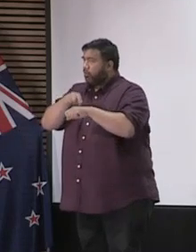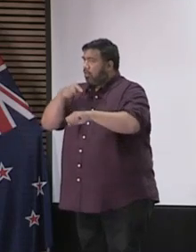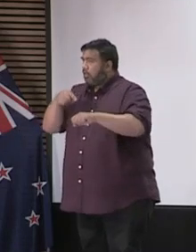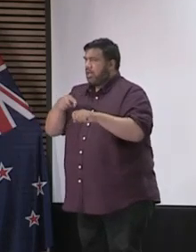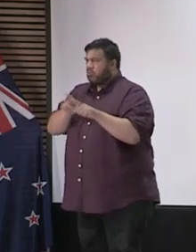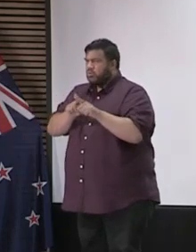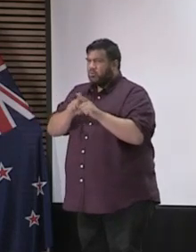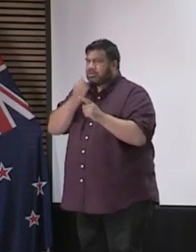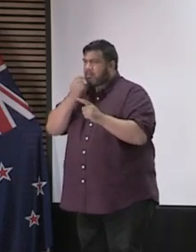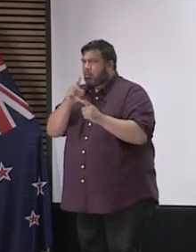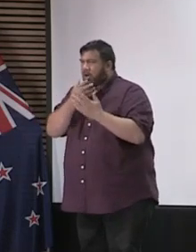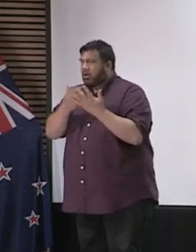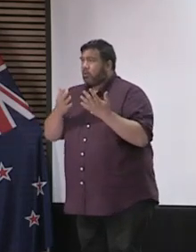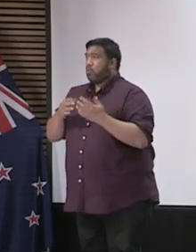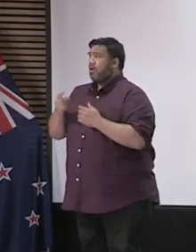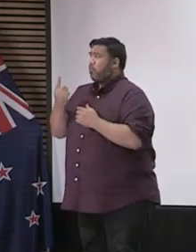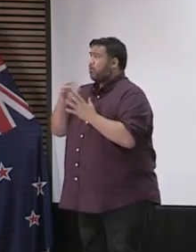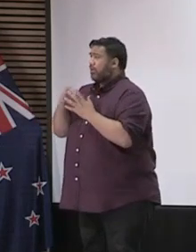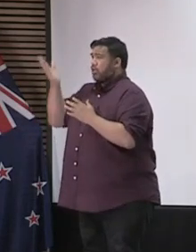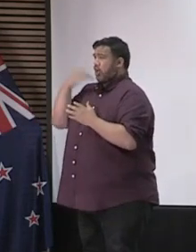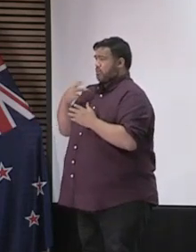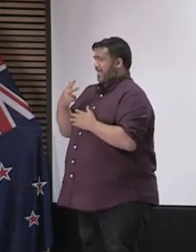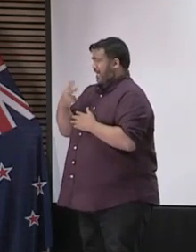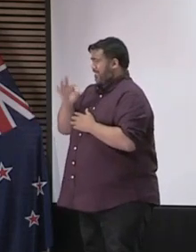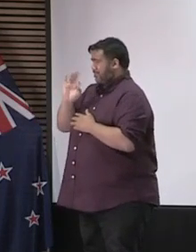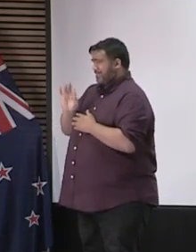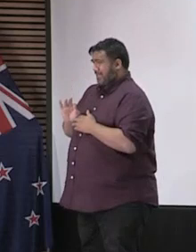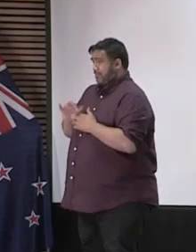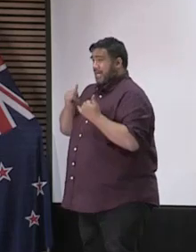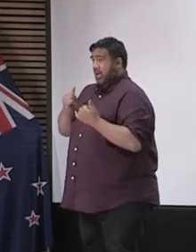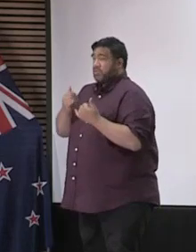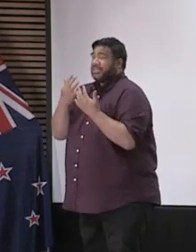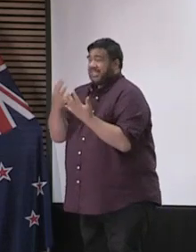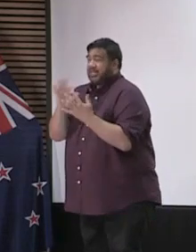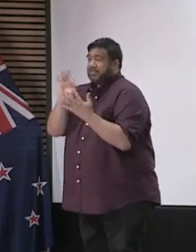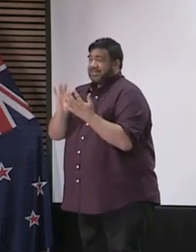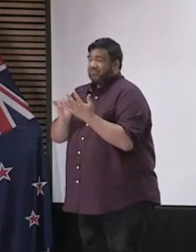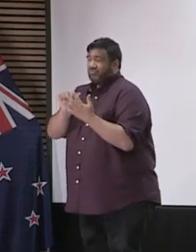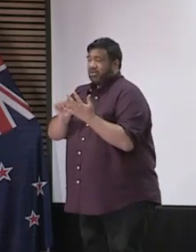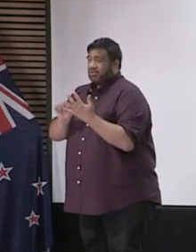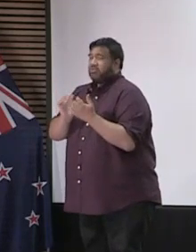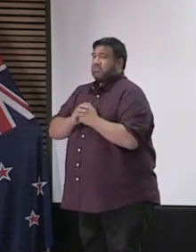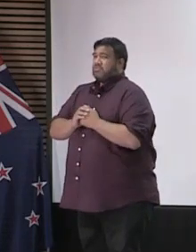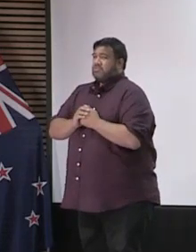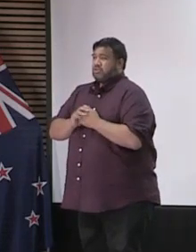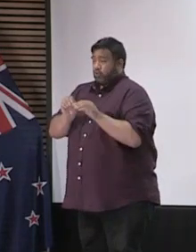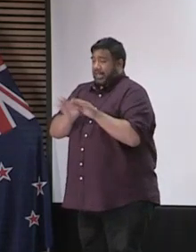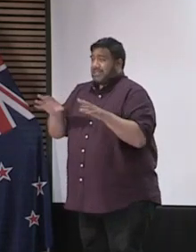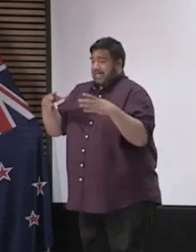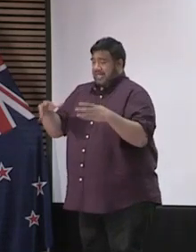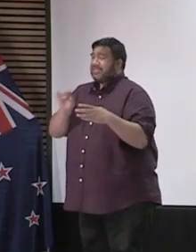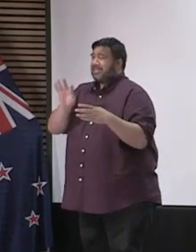just over a week ago it was 18% of cases, but that's 10% of all cases right from the start. And what I'm really interested